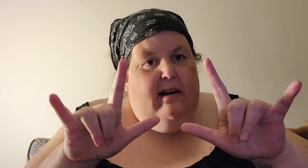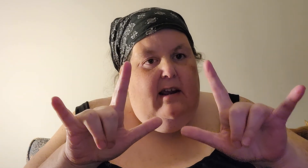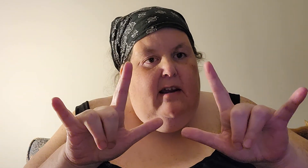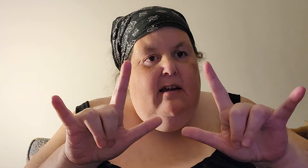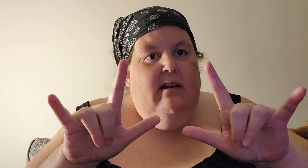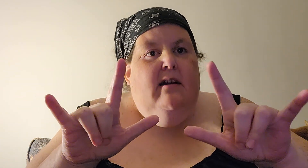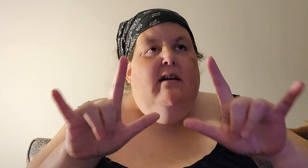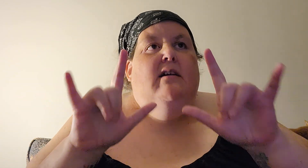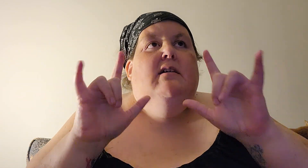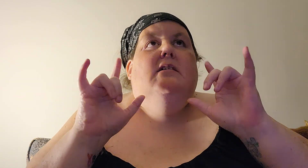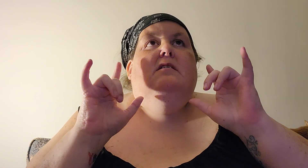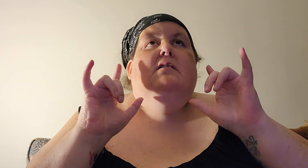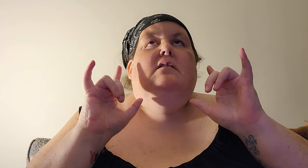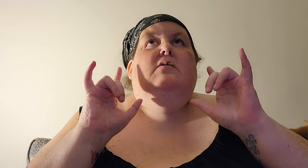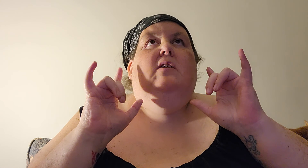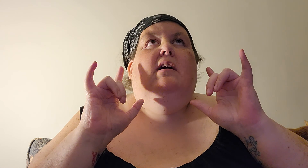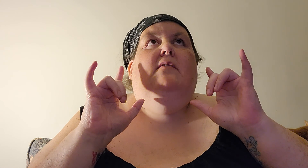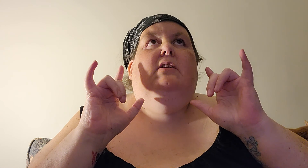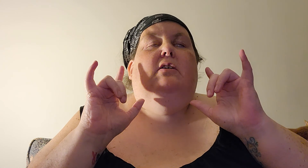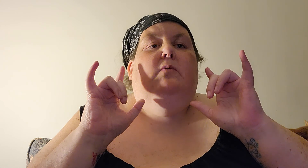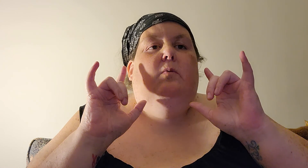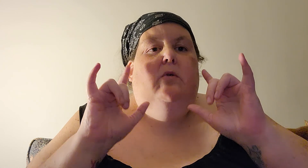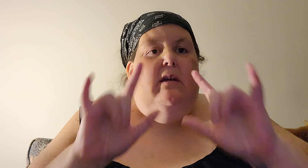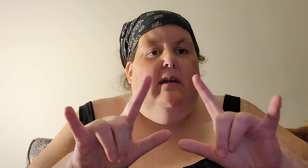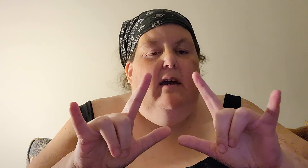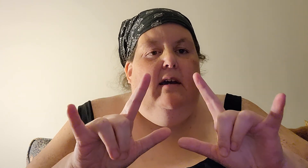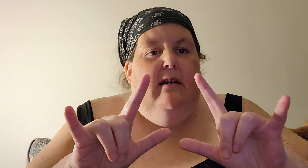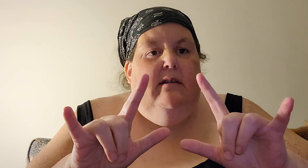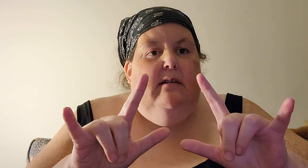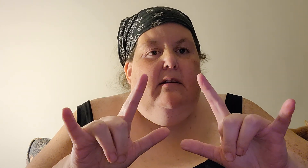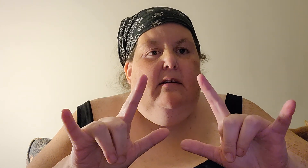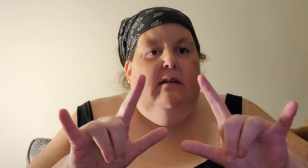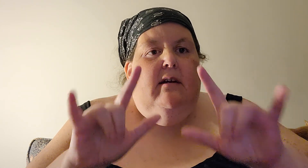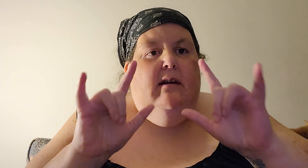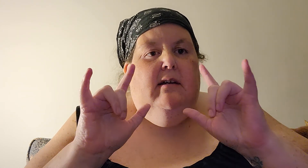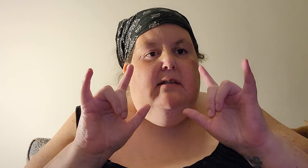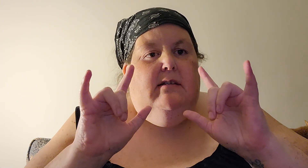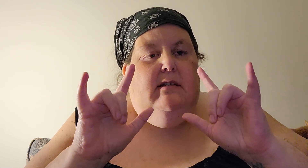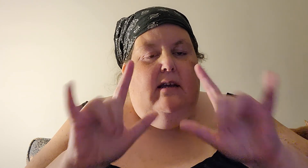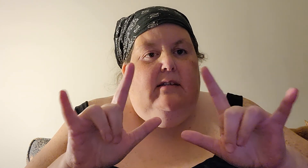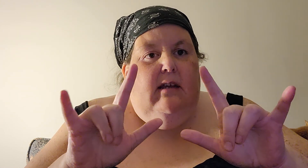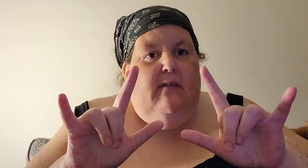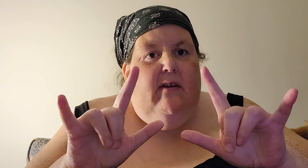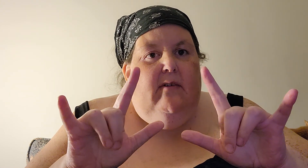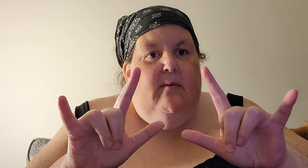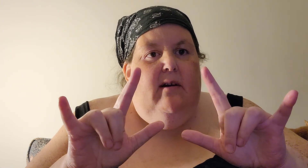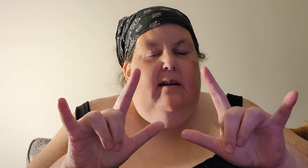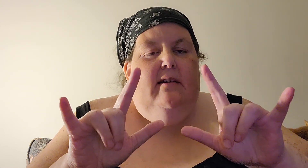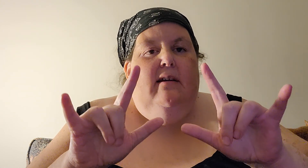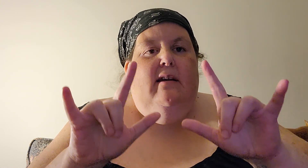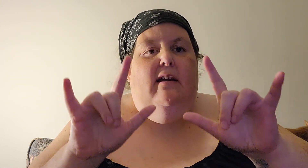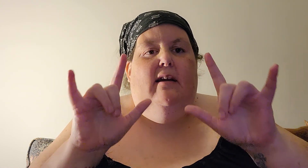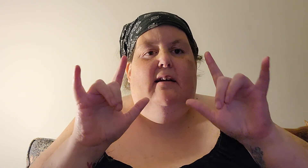Friday. You have a good weekend. Stay safe, everyone.